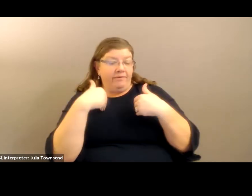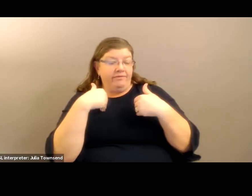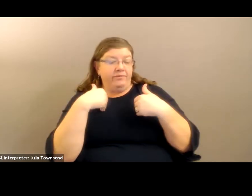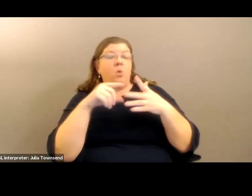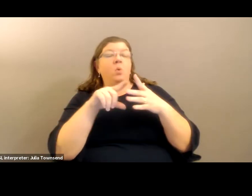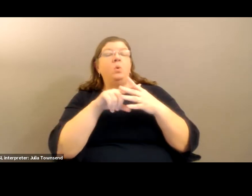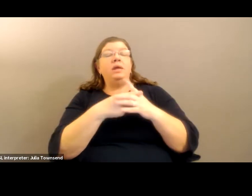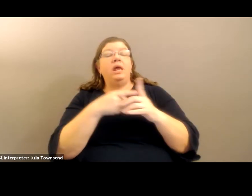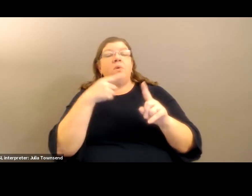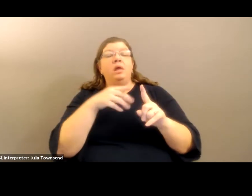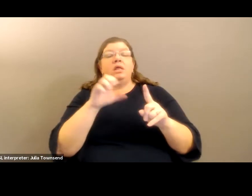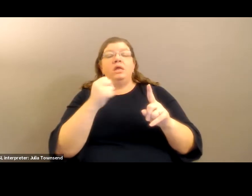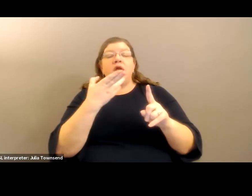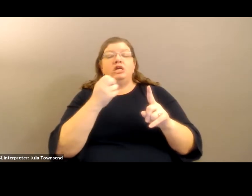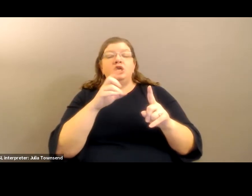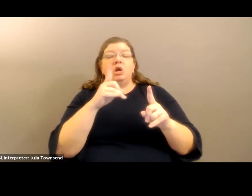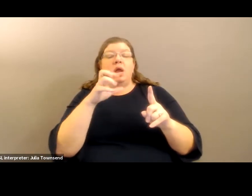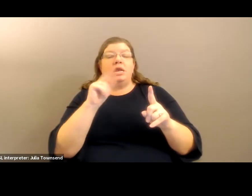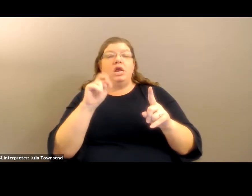with Sheridan Rosenberg.